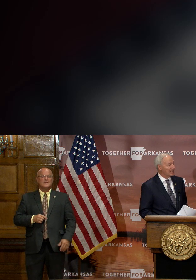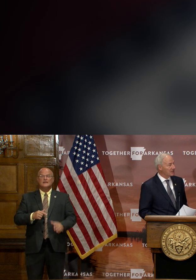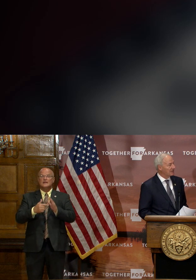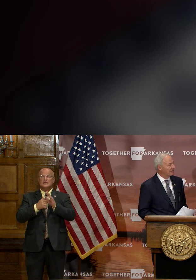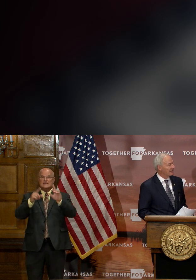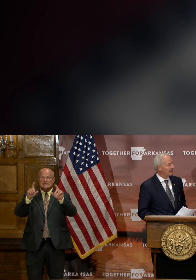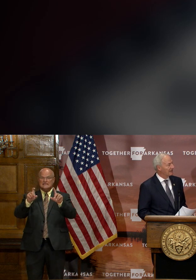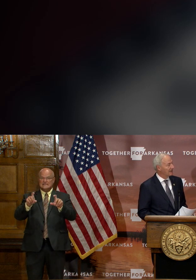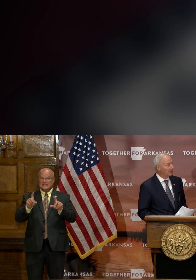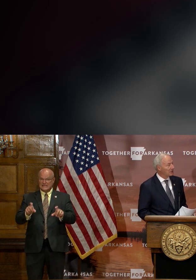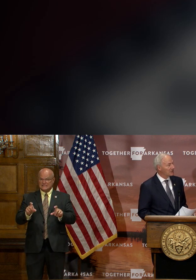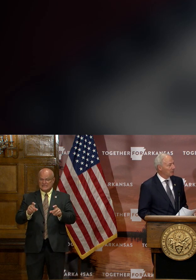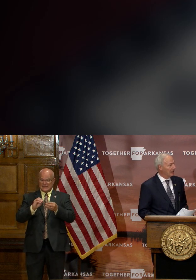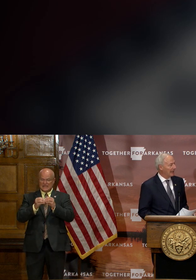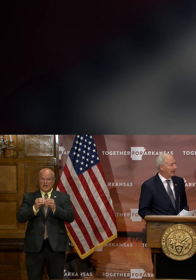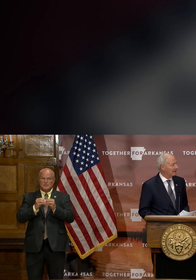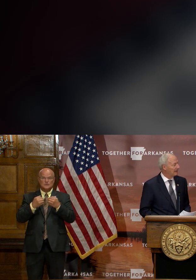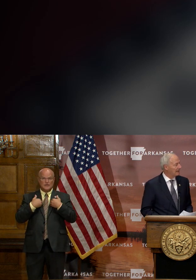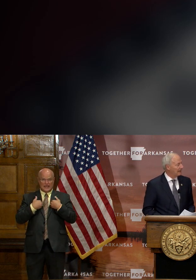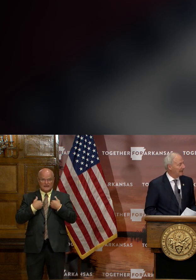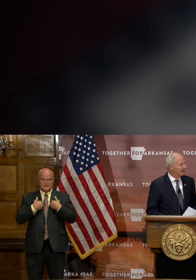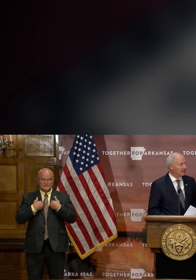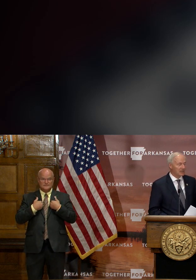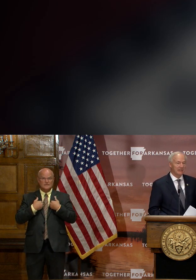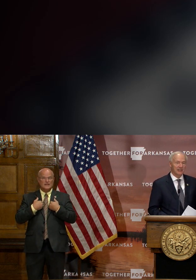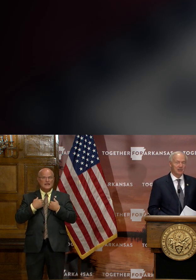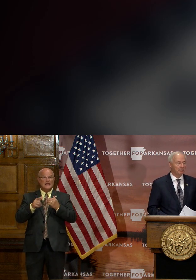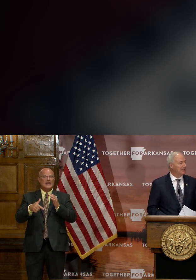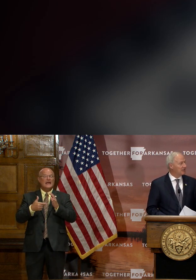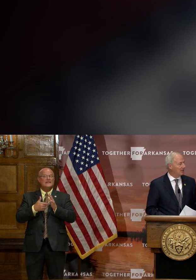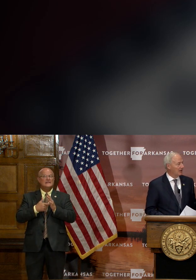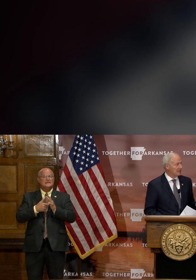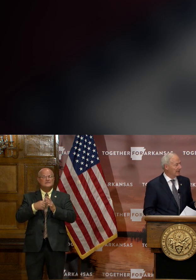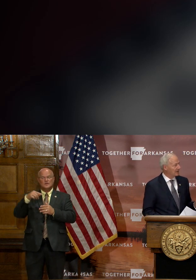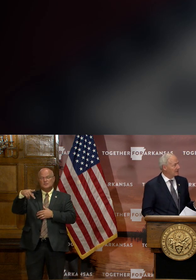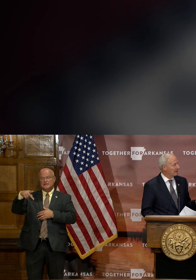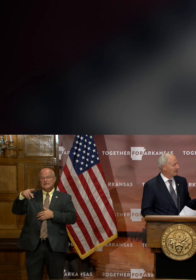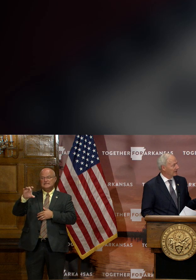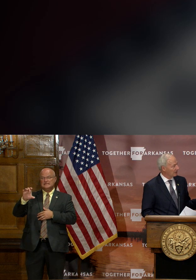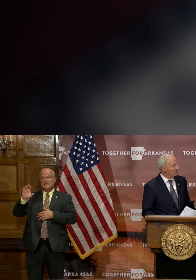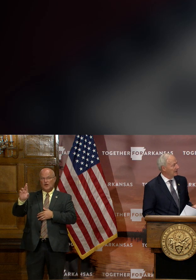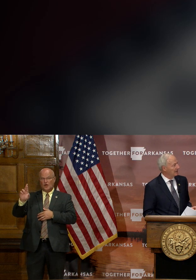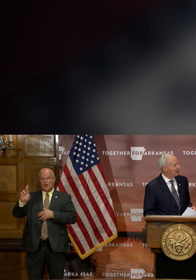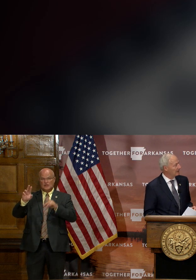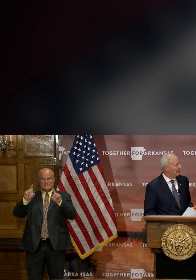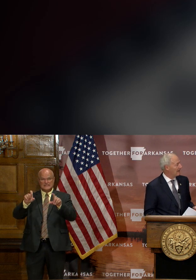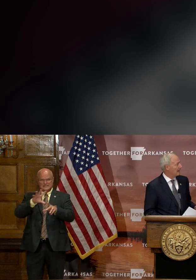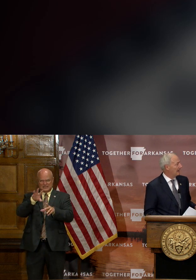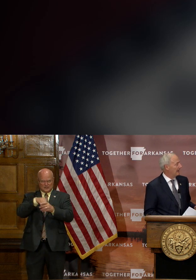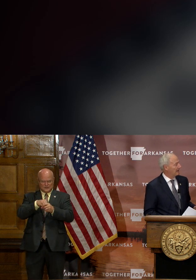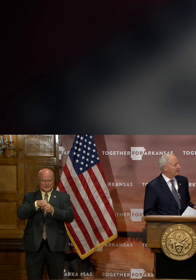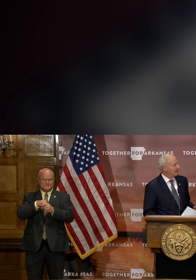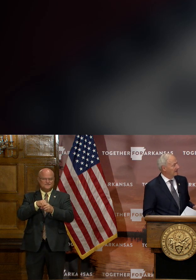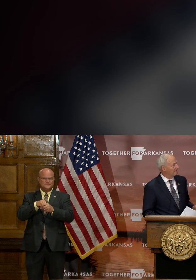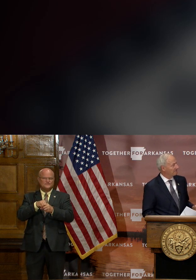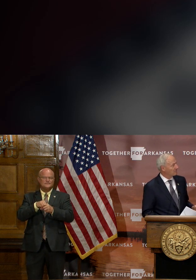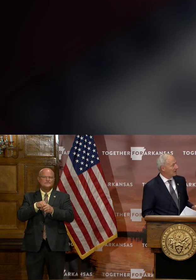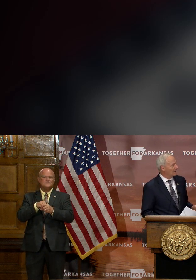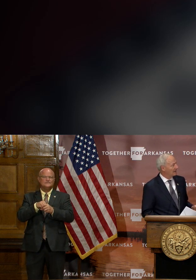you the testing numbers that we had, and these are PCR tests that are included here.